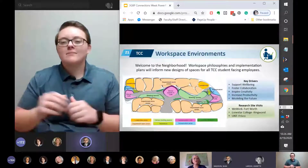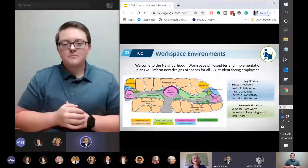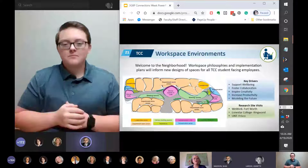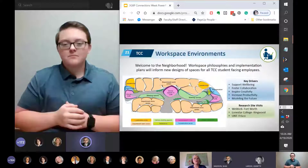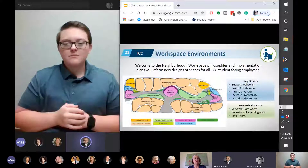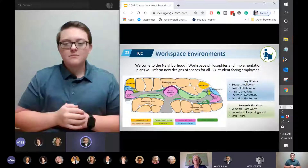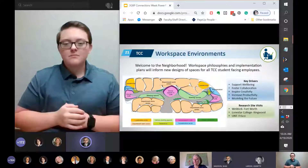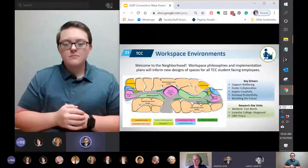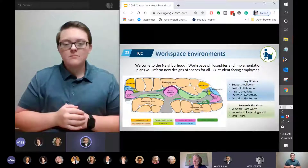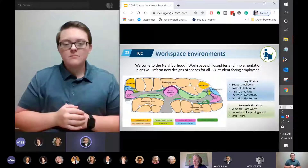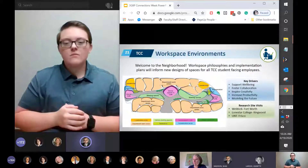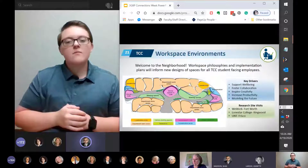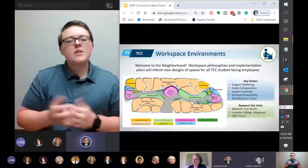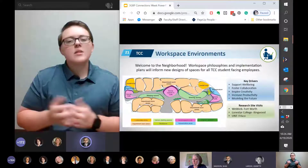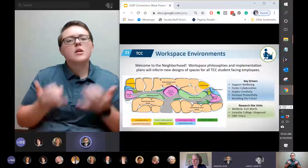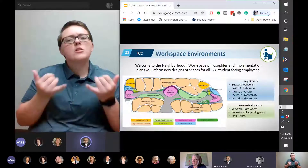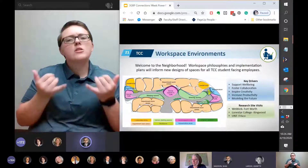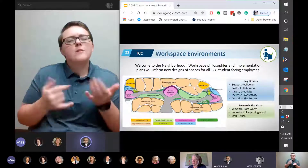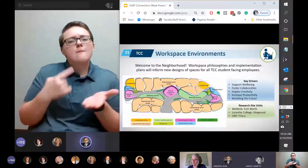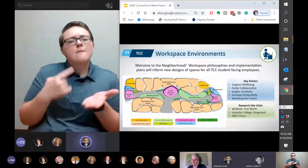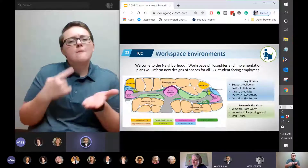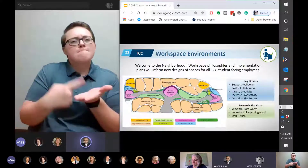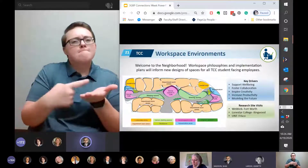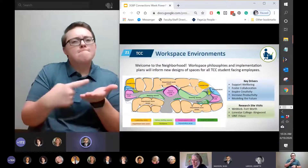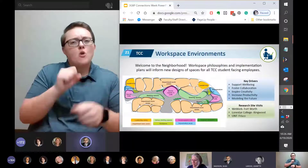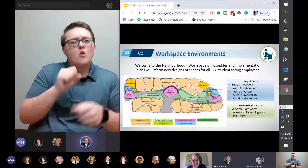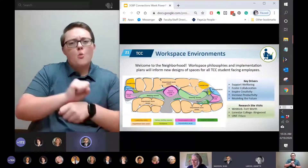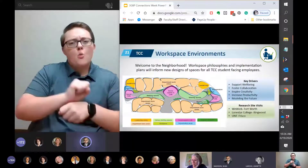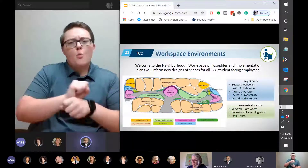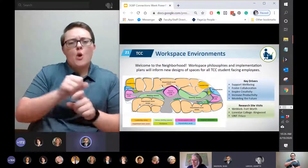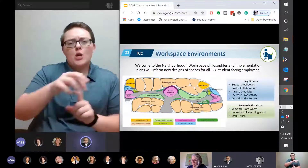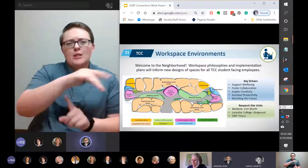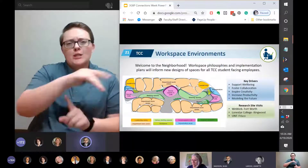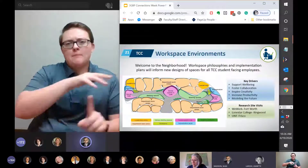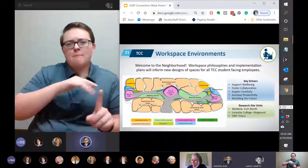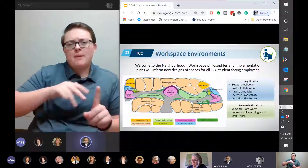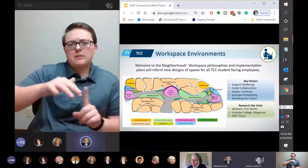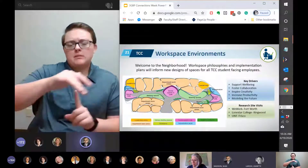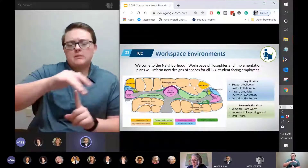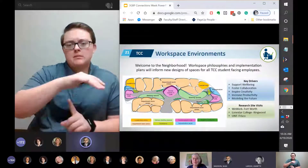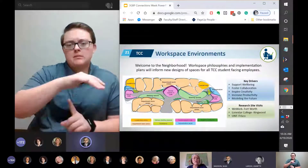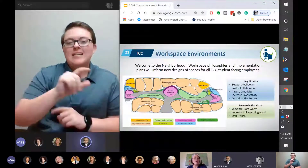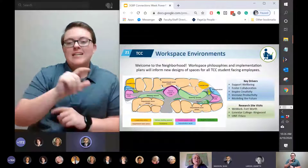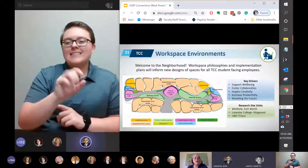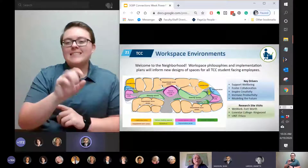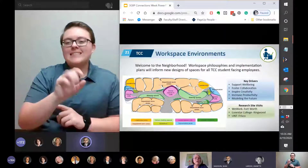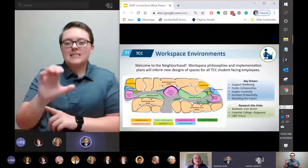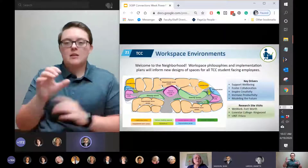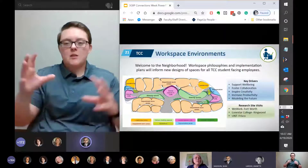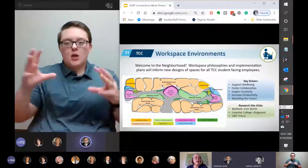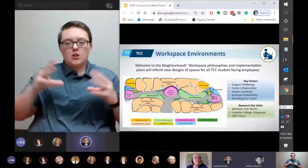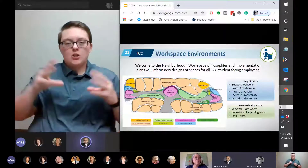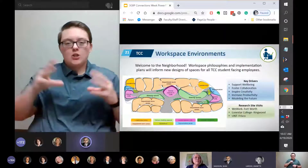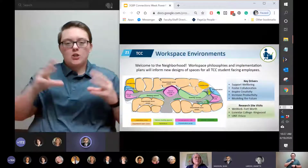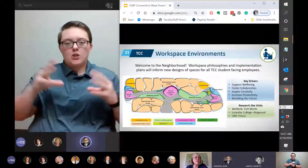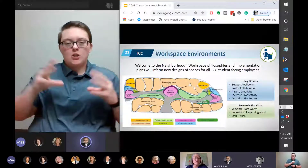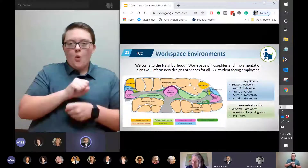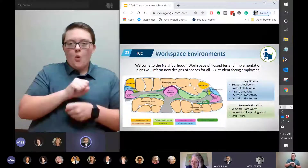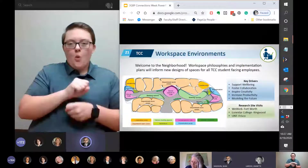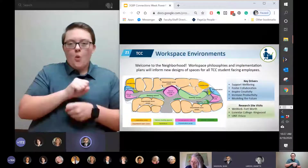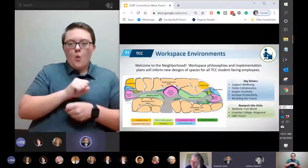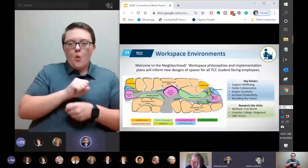So let's talk a little about workspace environments. TCC has adopted a workspace environments